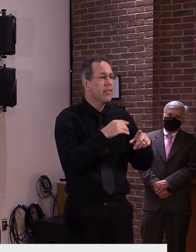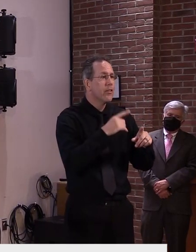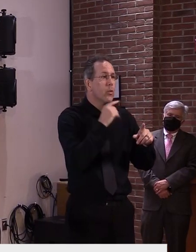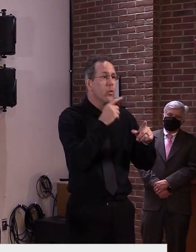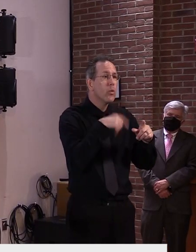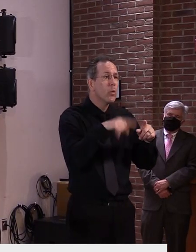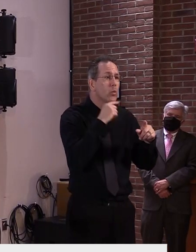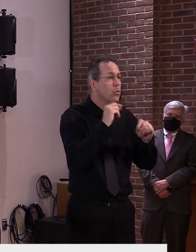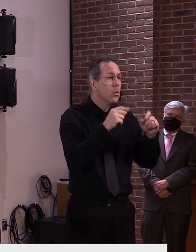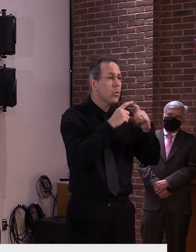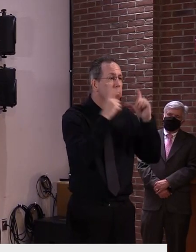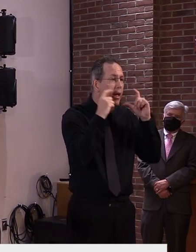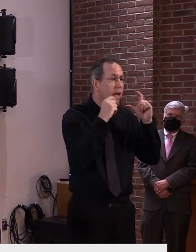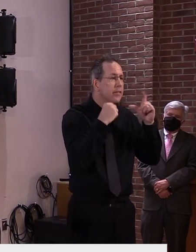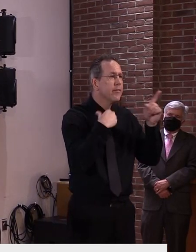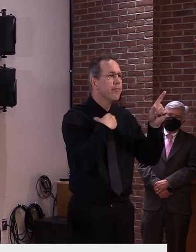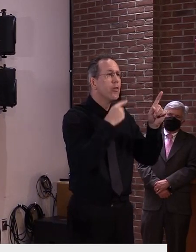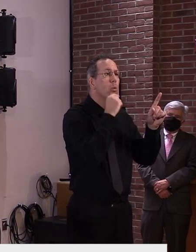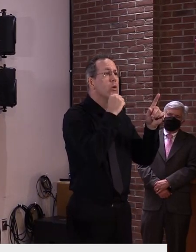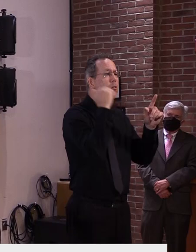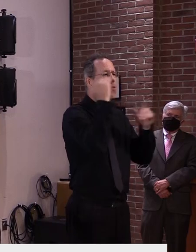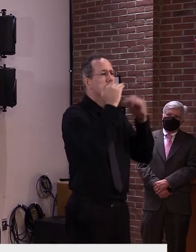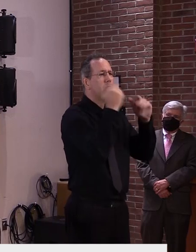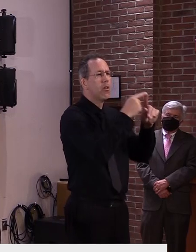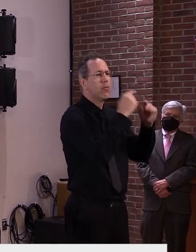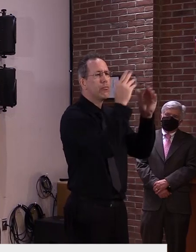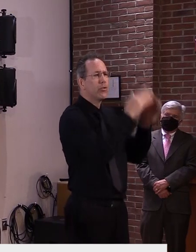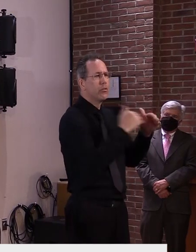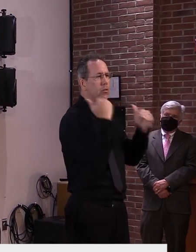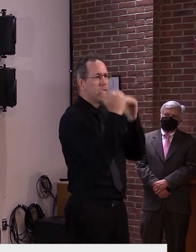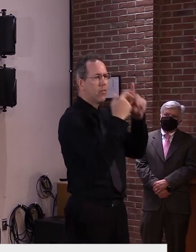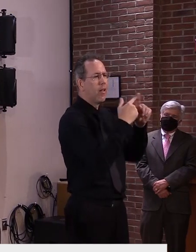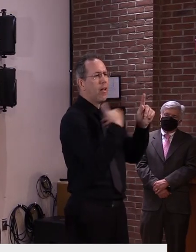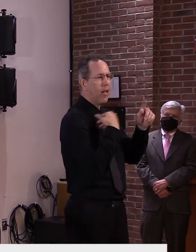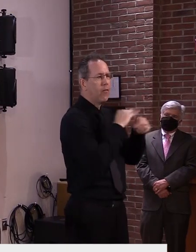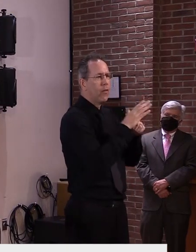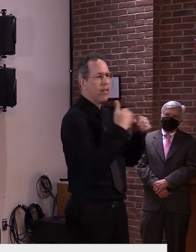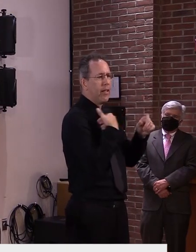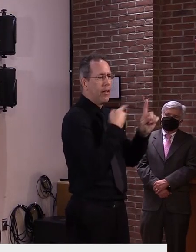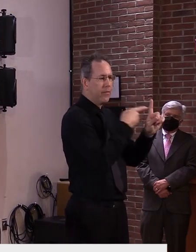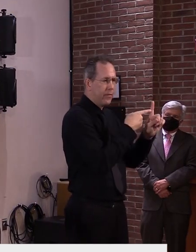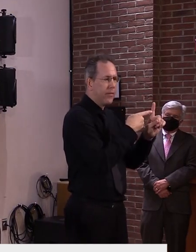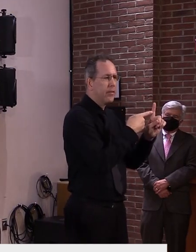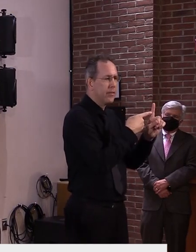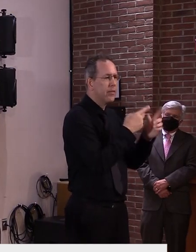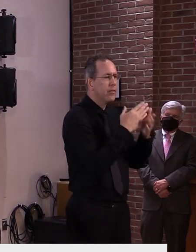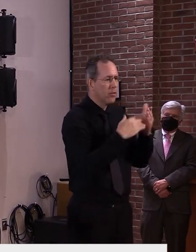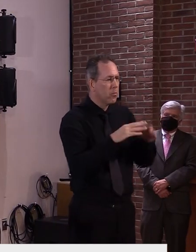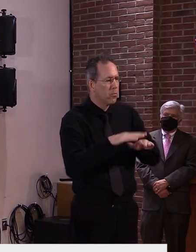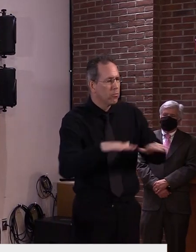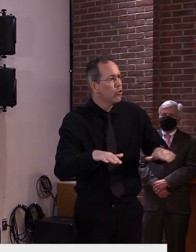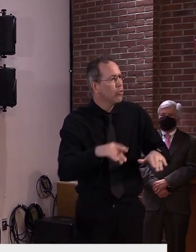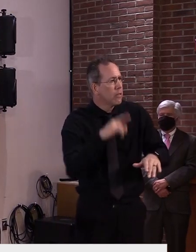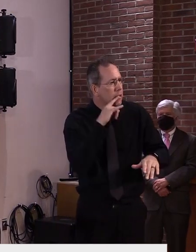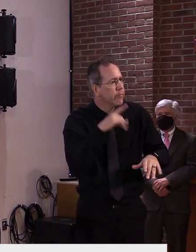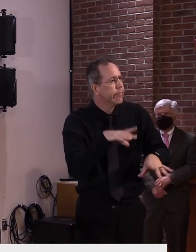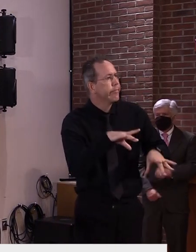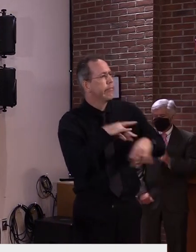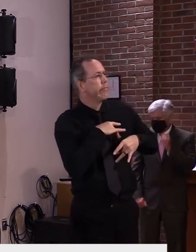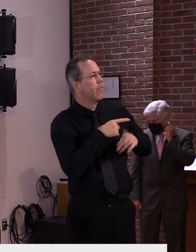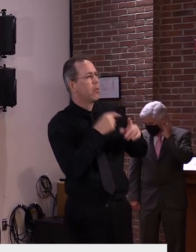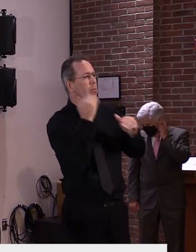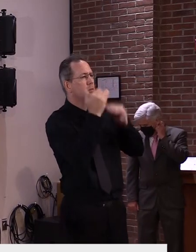initially, and then some children subsequently tested positive. The bottom line,